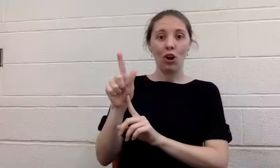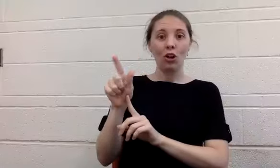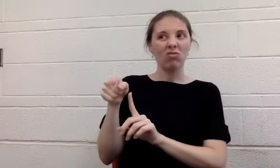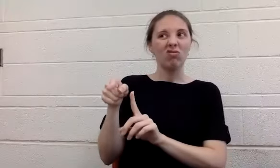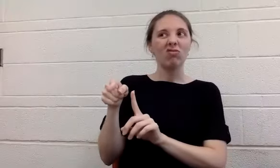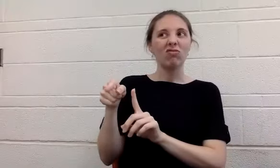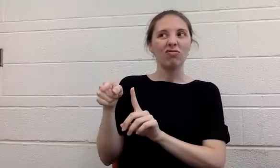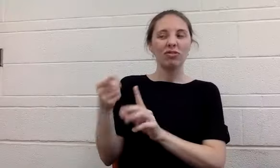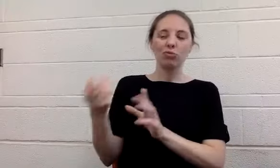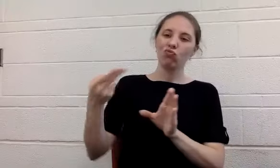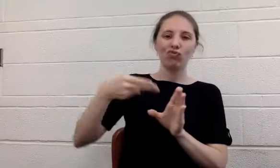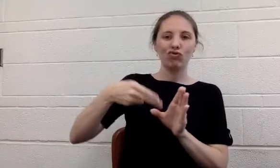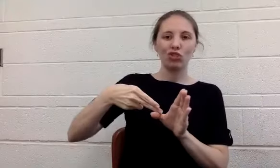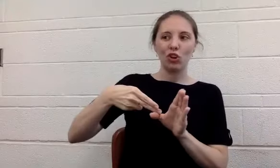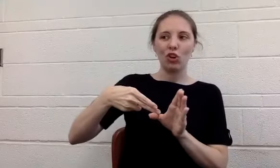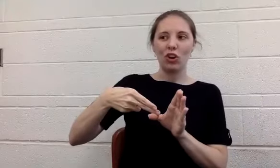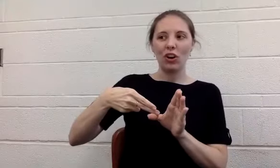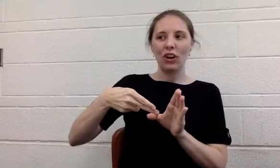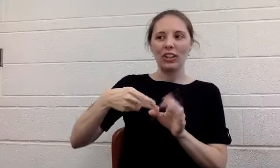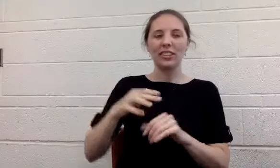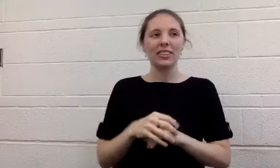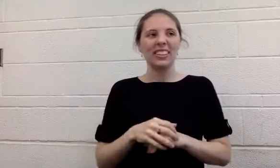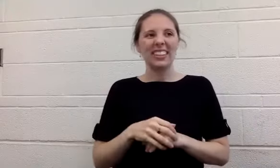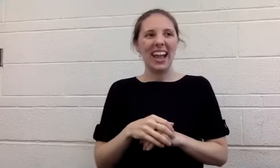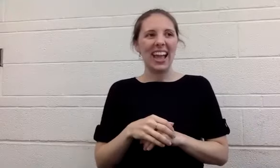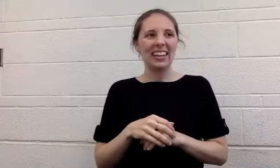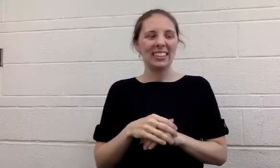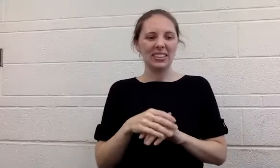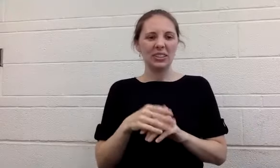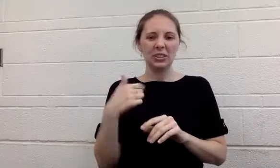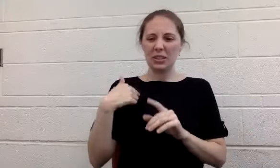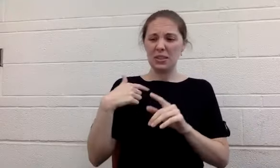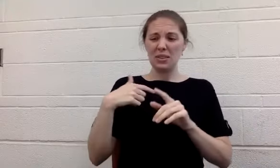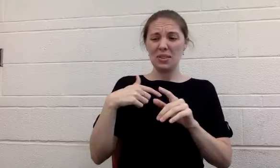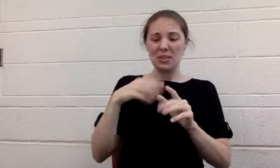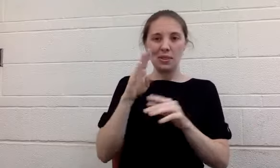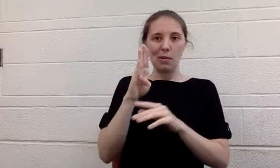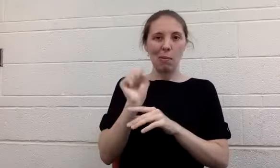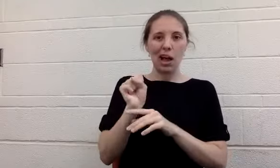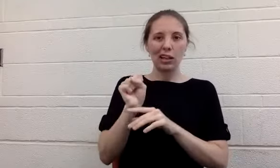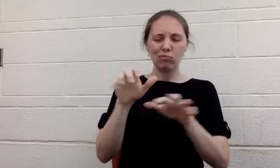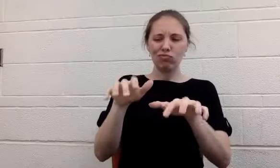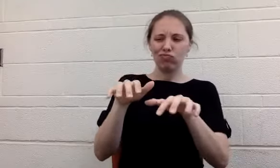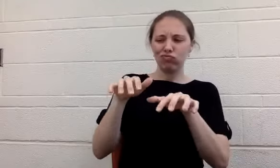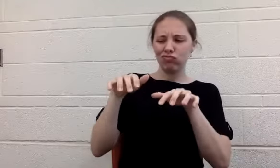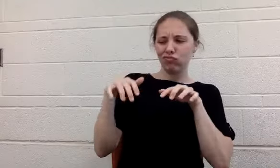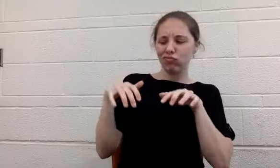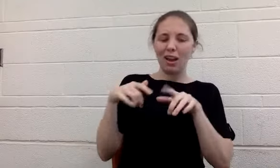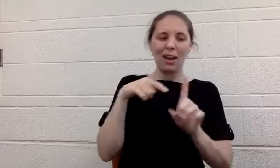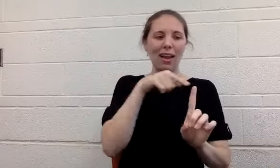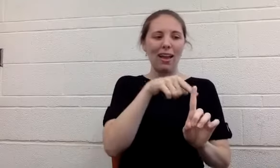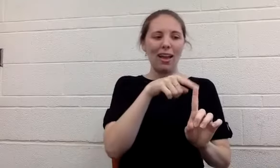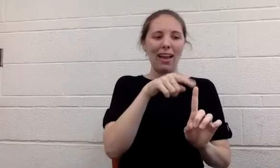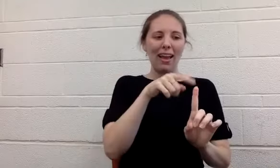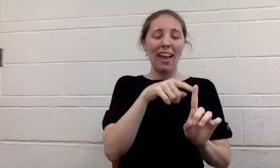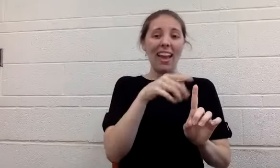see you," and I am grateful for that. We used to do an annual sober bus trip to Laughlin, and